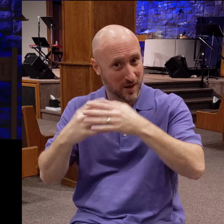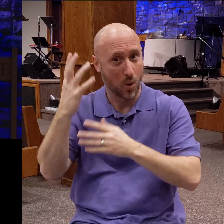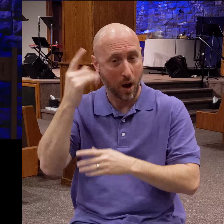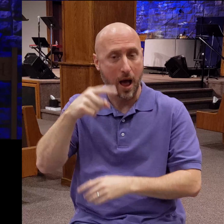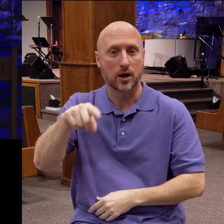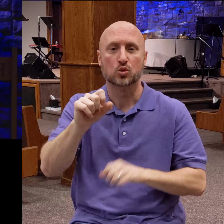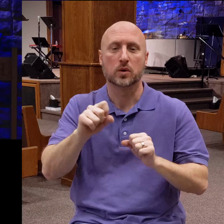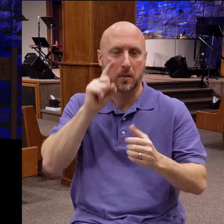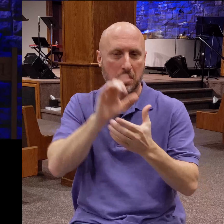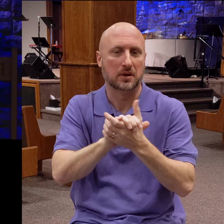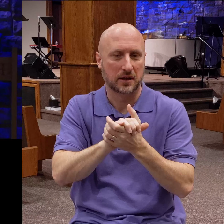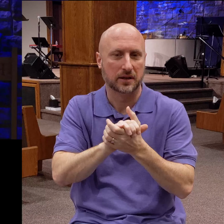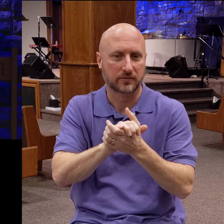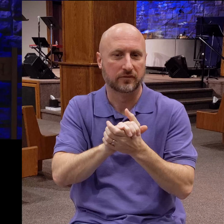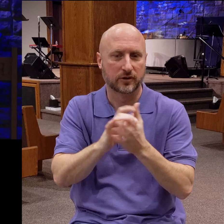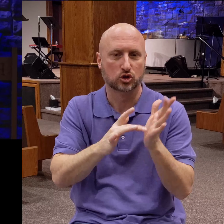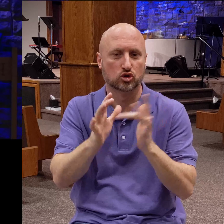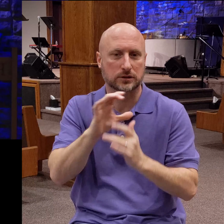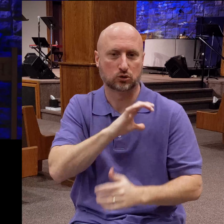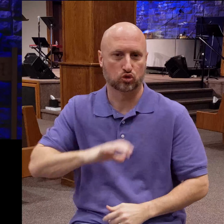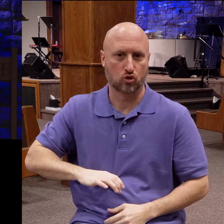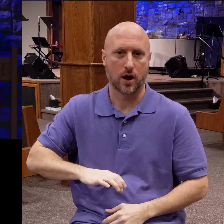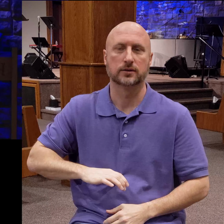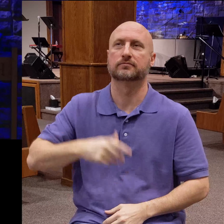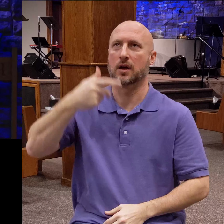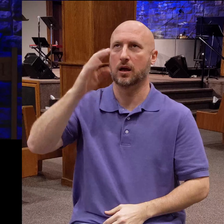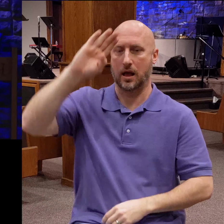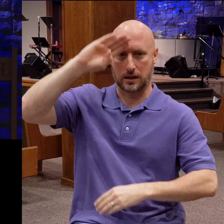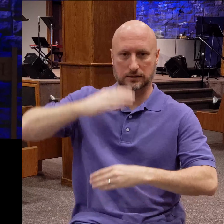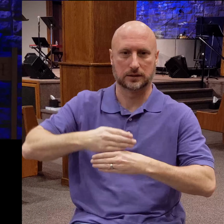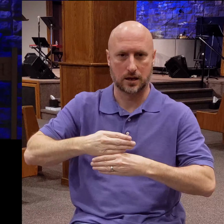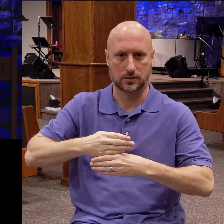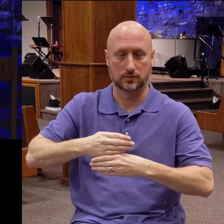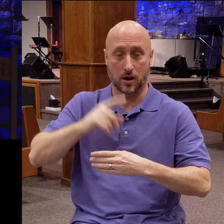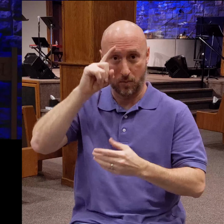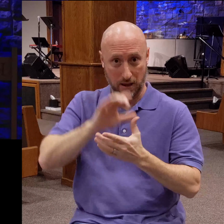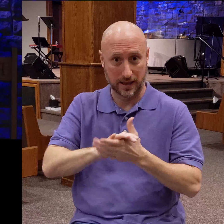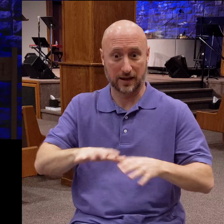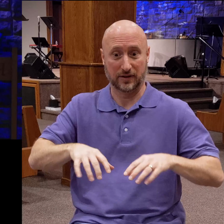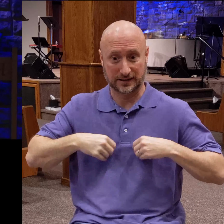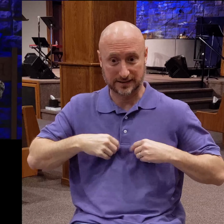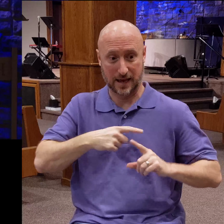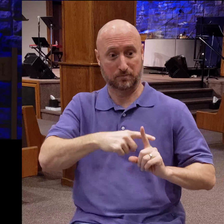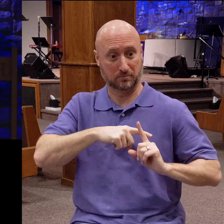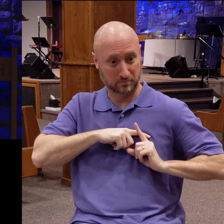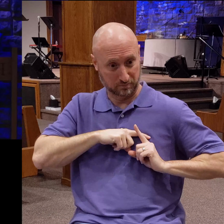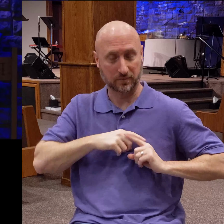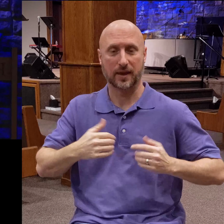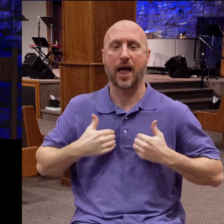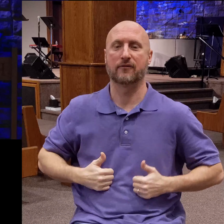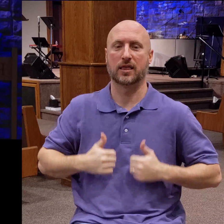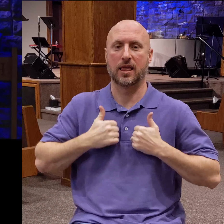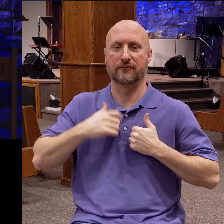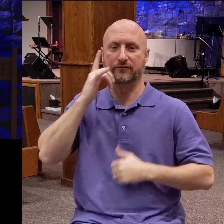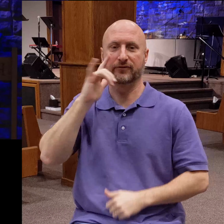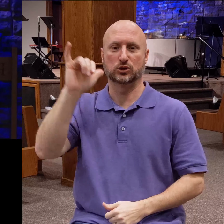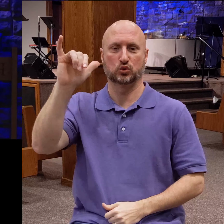you might believe in Jesus Christ, the Son of God, and believing you might have life through his name. So